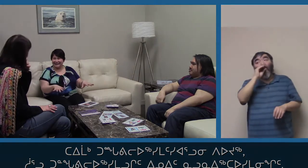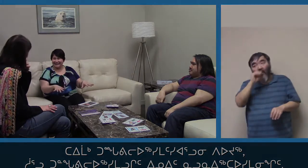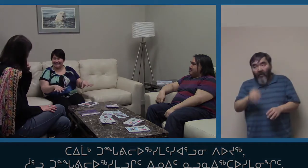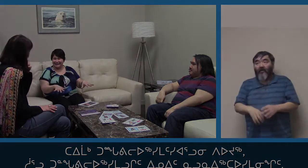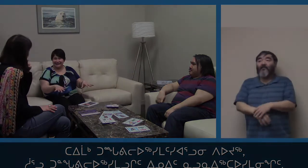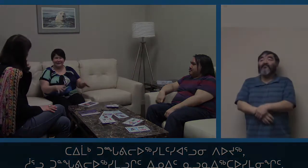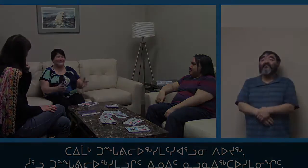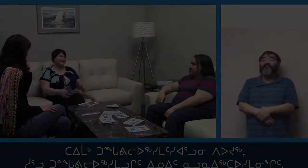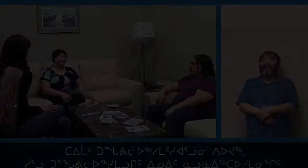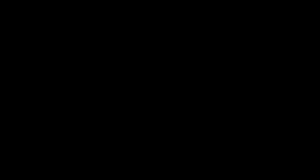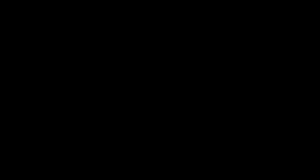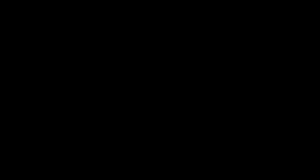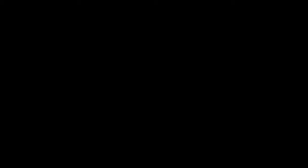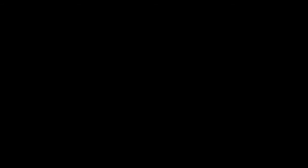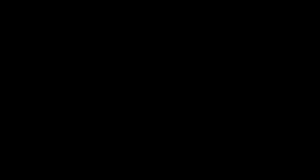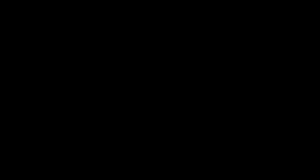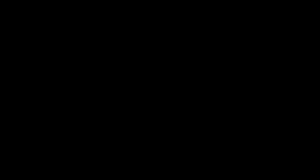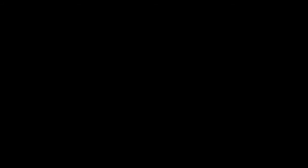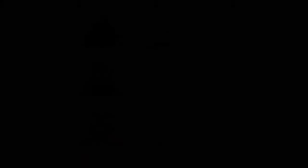foundation. Mm-hmm.